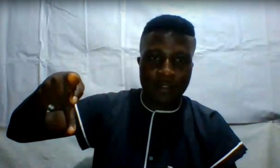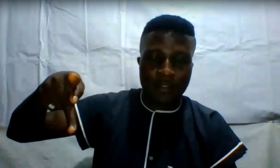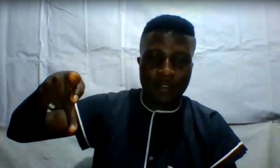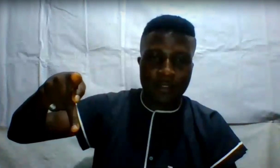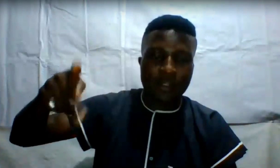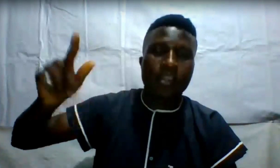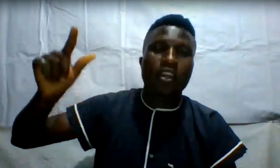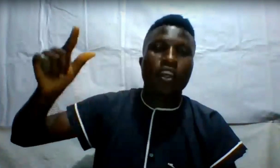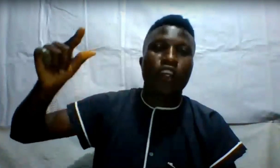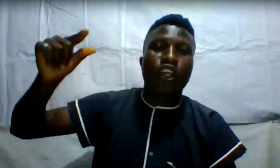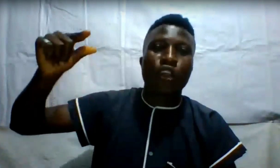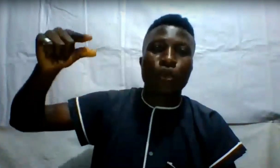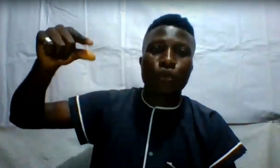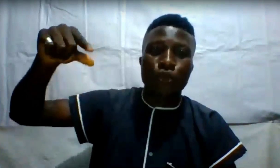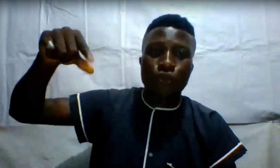Q.